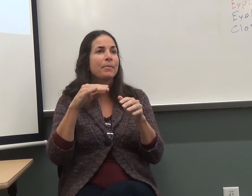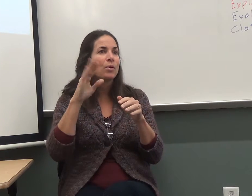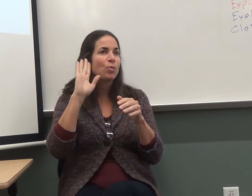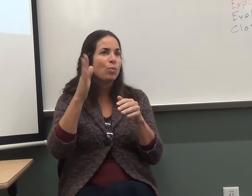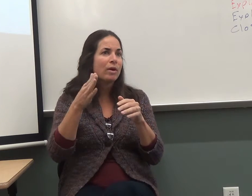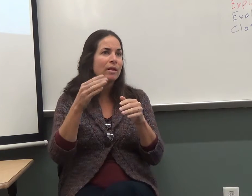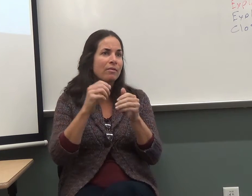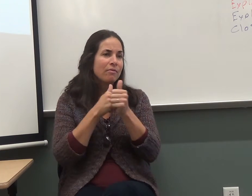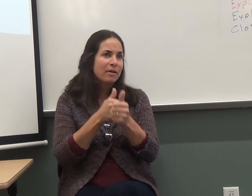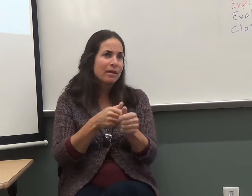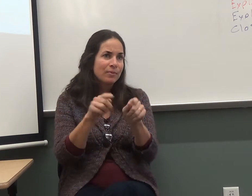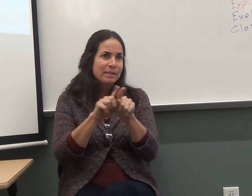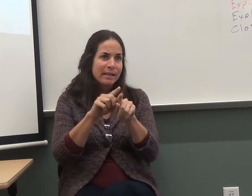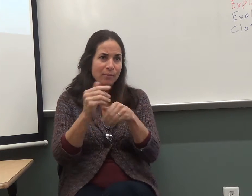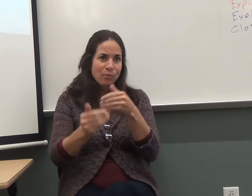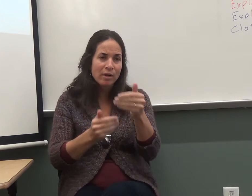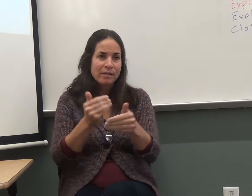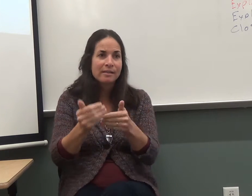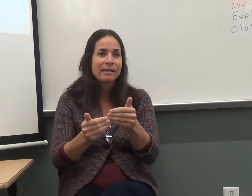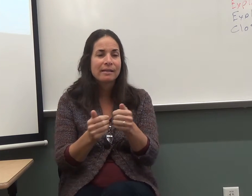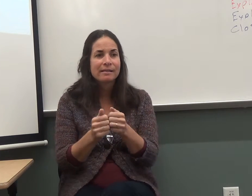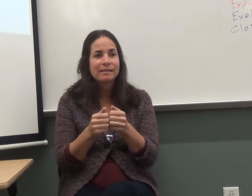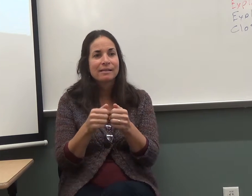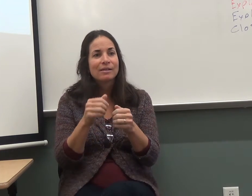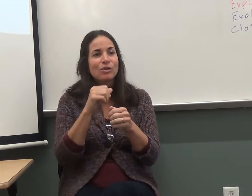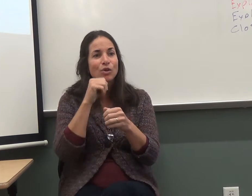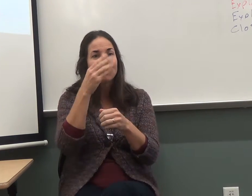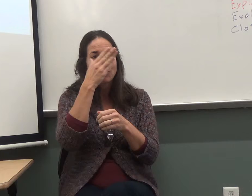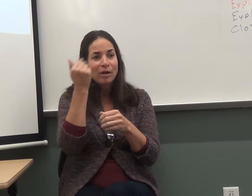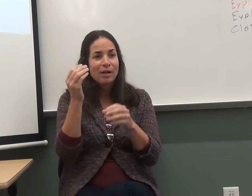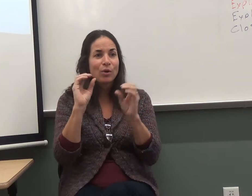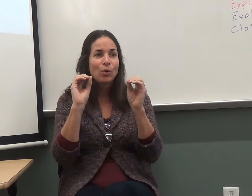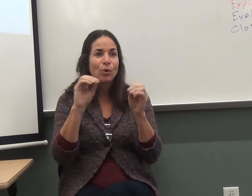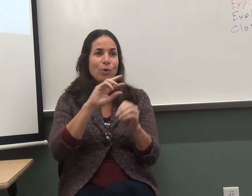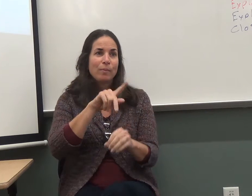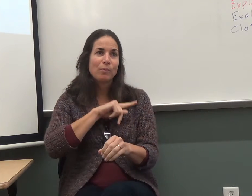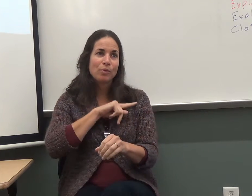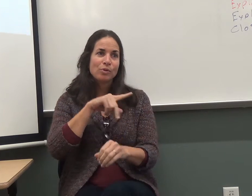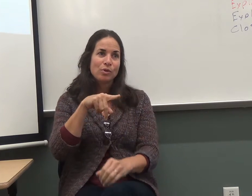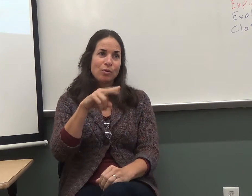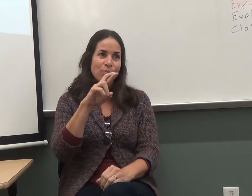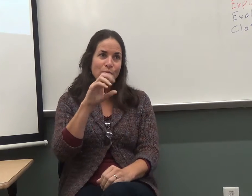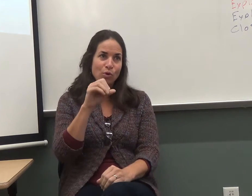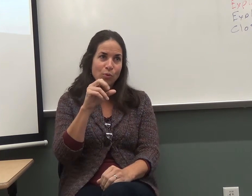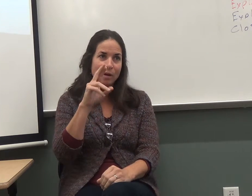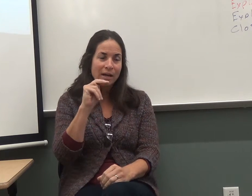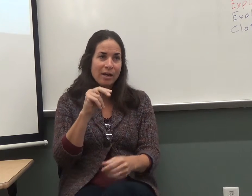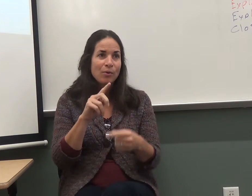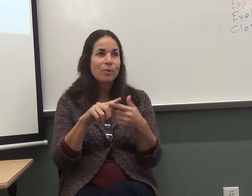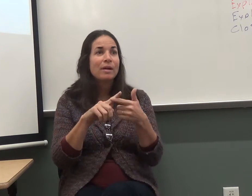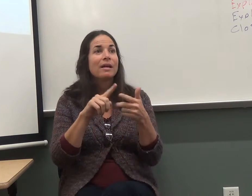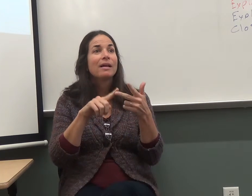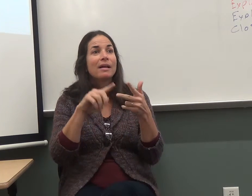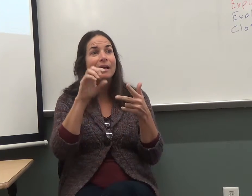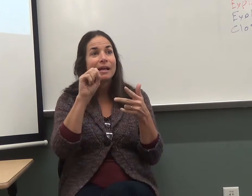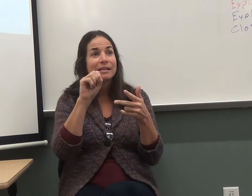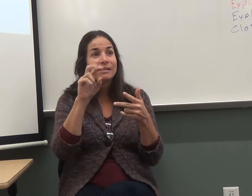I know you can do this. So don't use personal pronouns, SVO plus a phrase, and stick to the format, okay? Try to stick to the format. Very